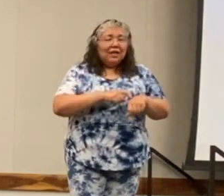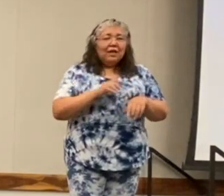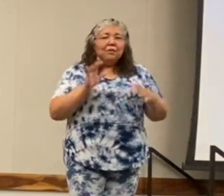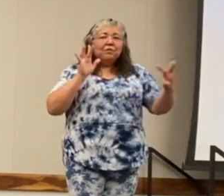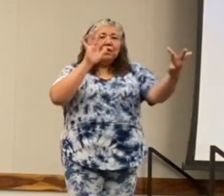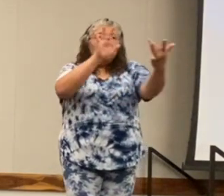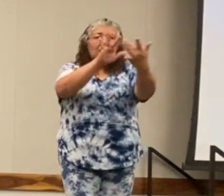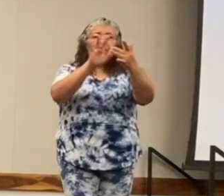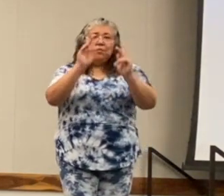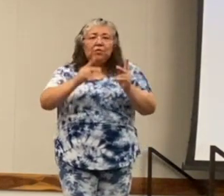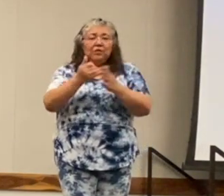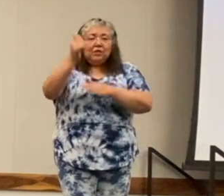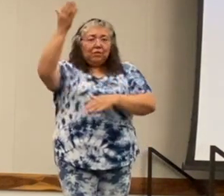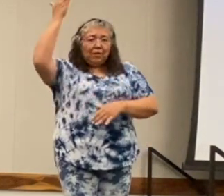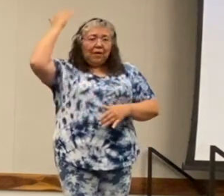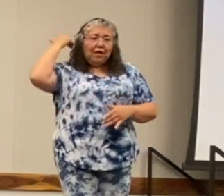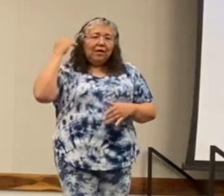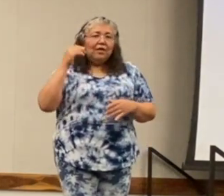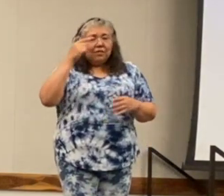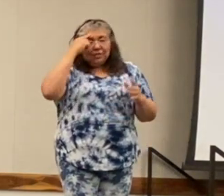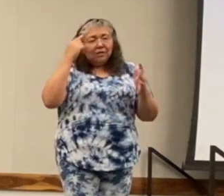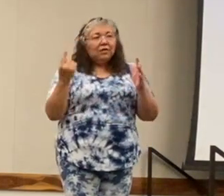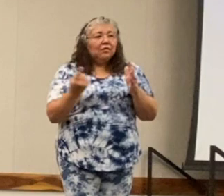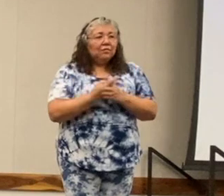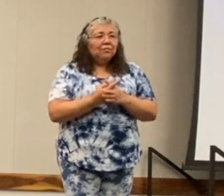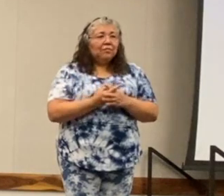to that person in the past that came across your mind.